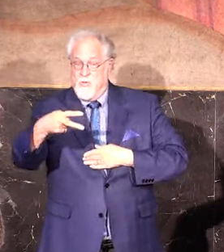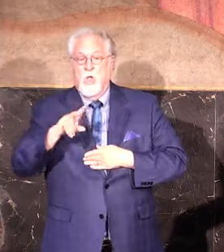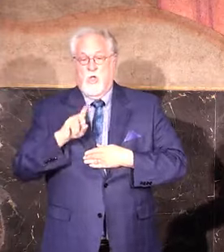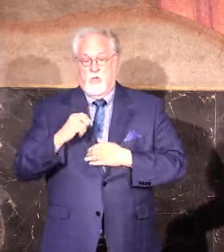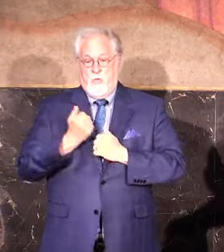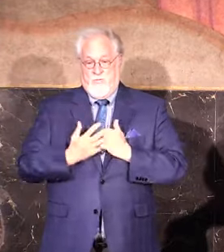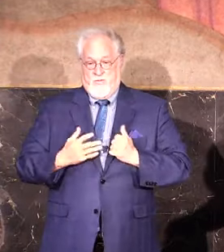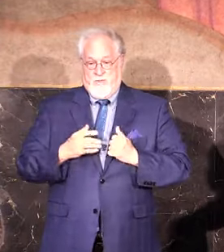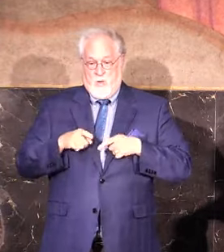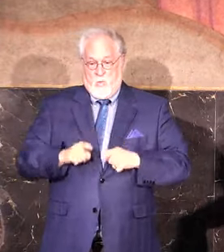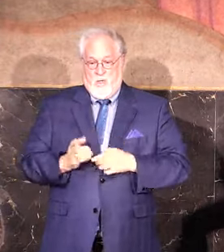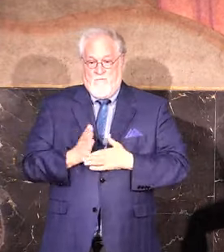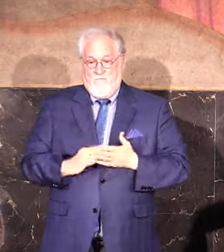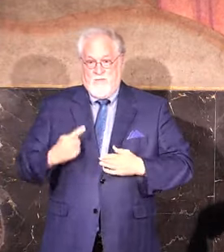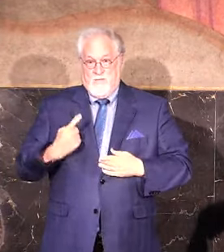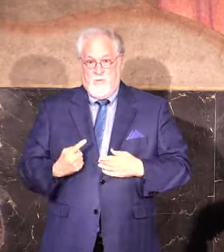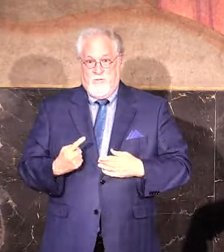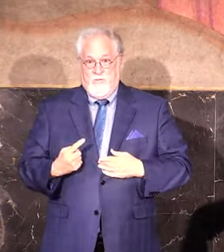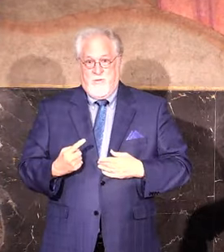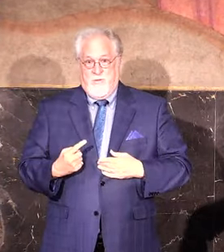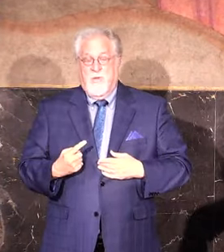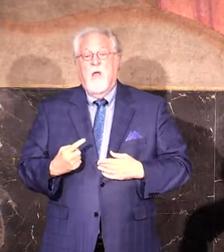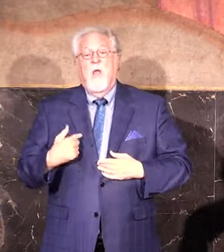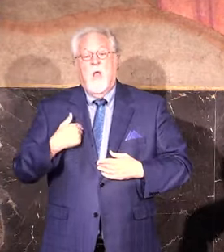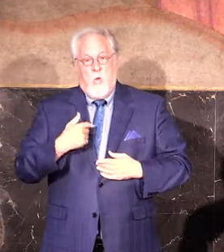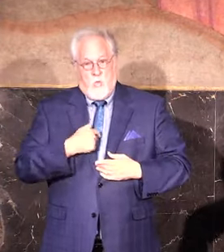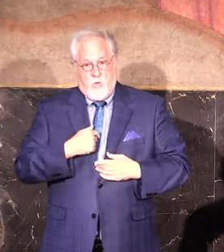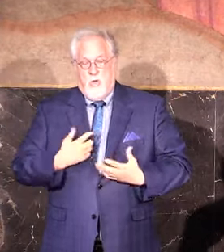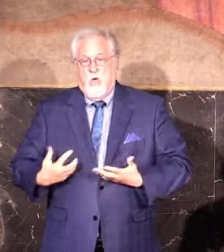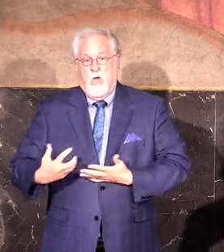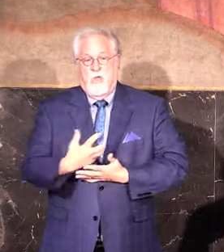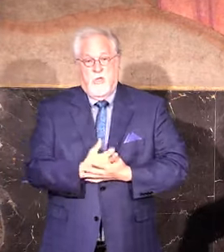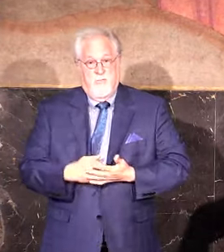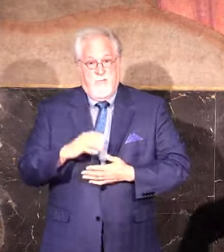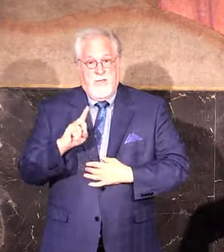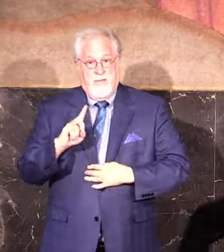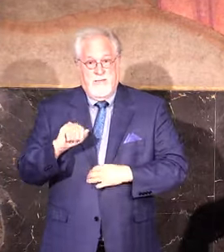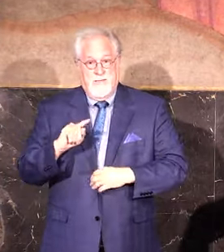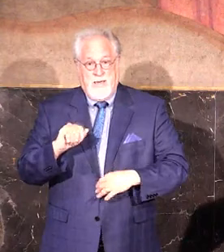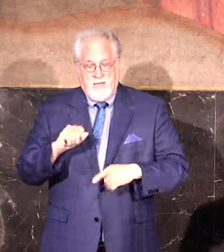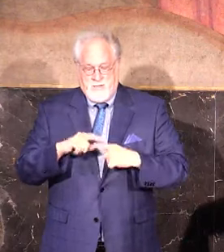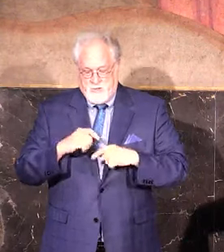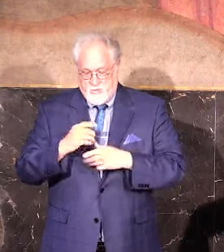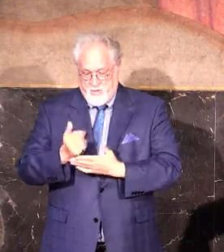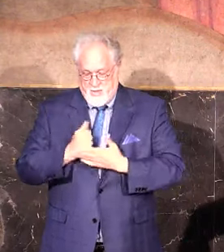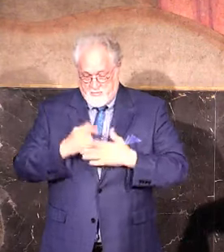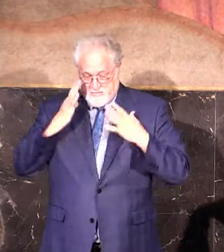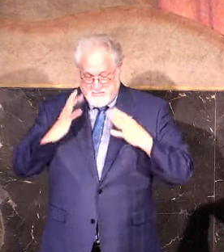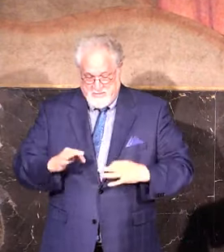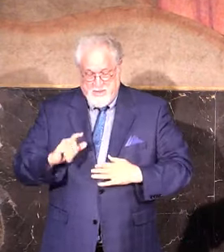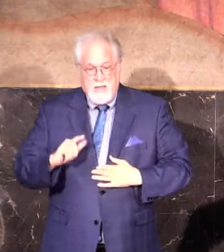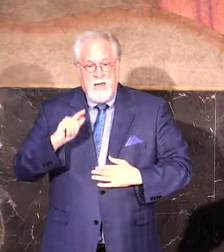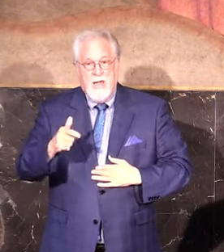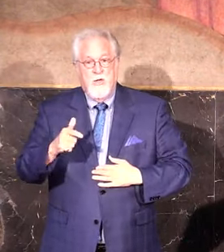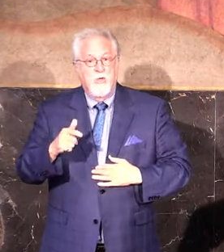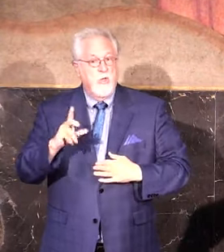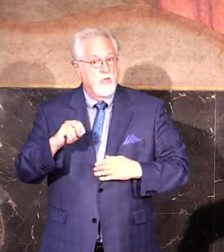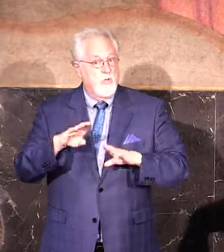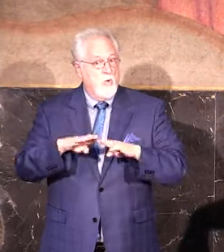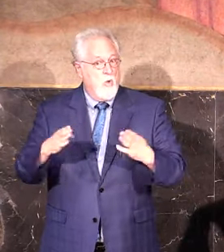we're supposed to do while we're in phase one. And we are accumulating data now that will inform our decision later on about whether we go